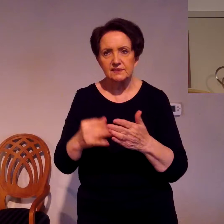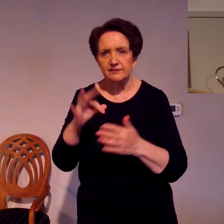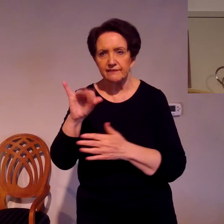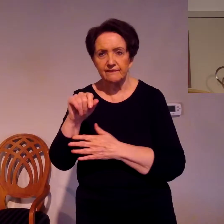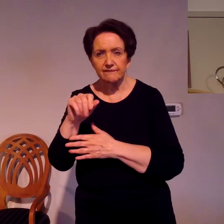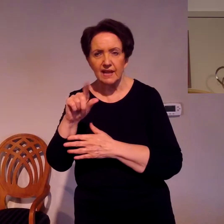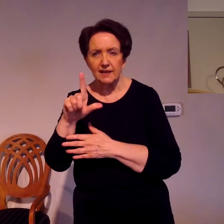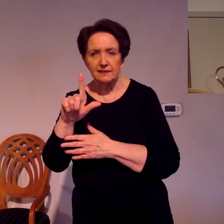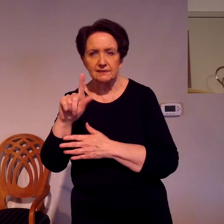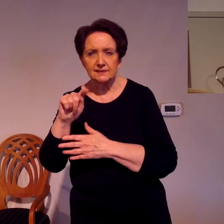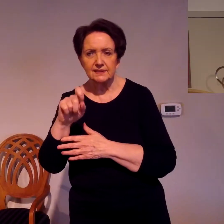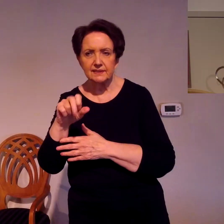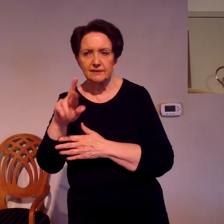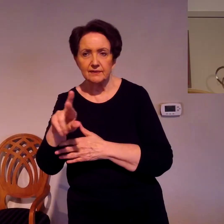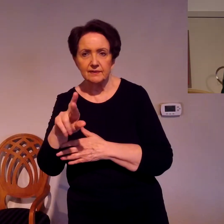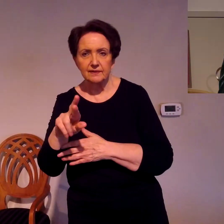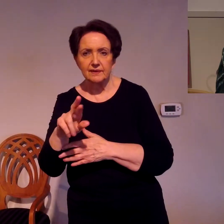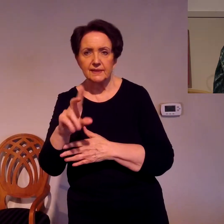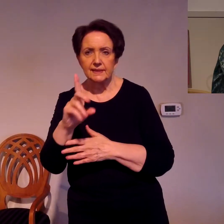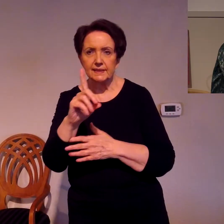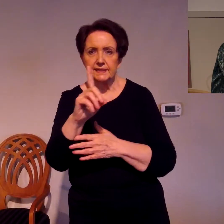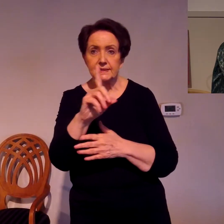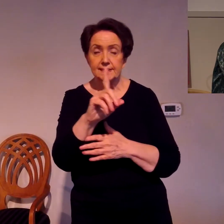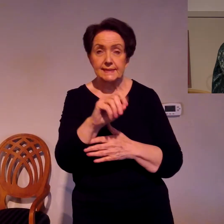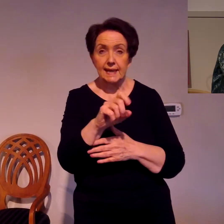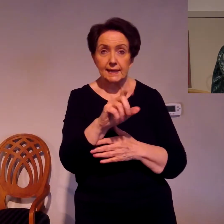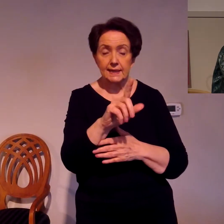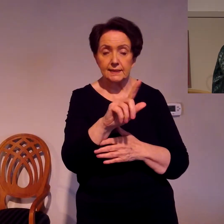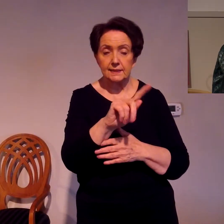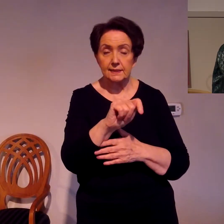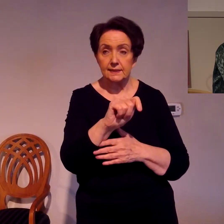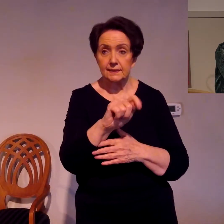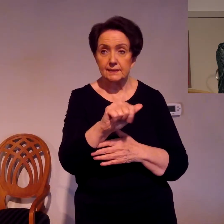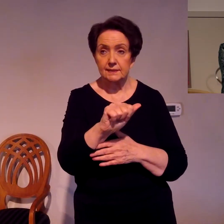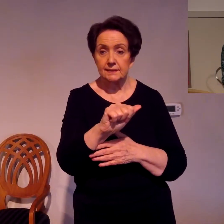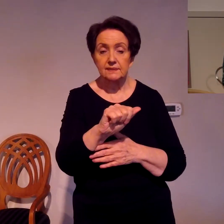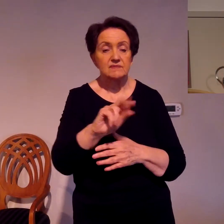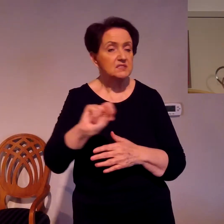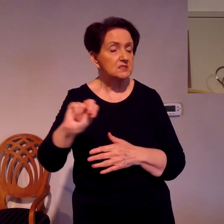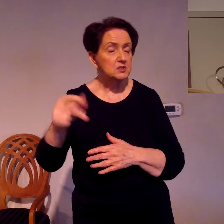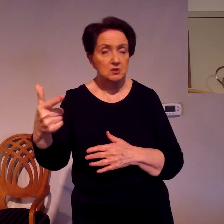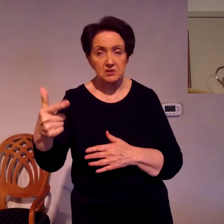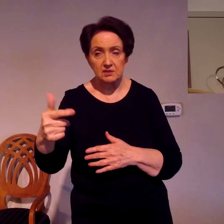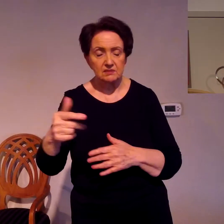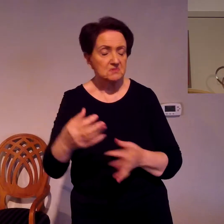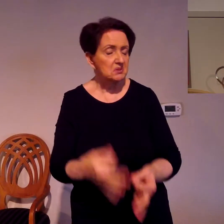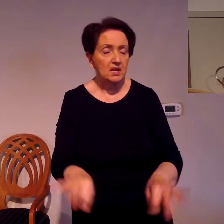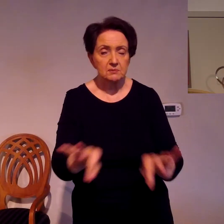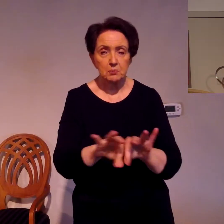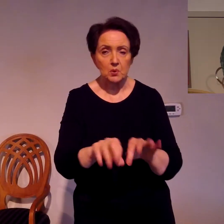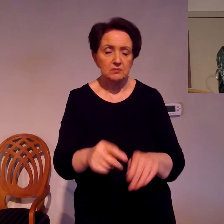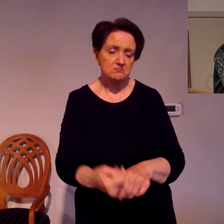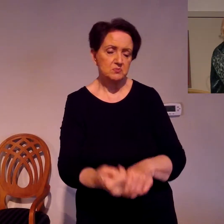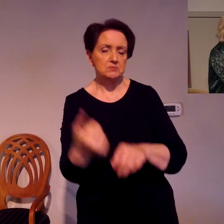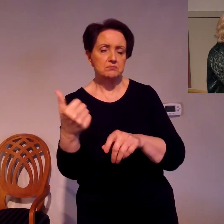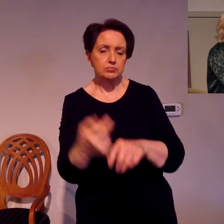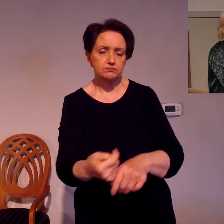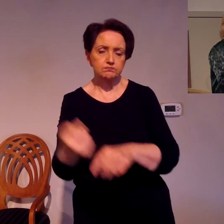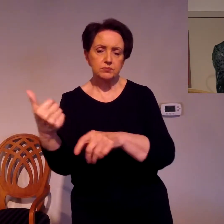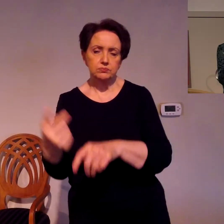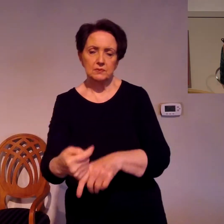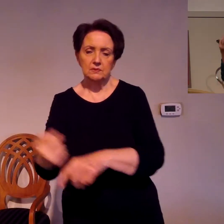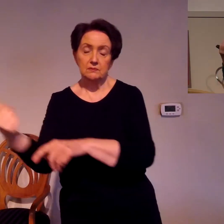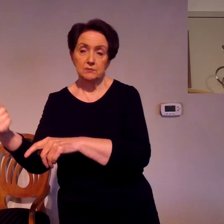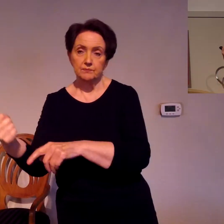of data, pieces of information that aren't really important at the moment, that don't feel like, there's no threat or there's,